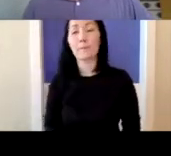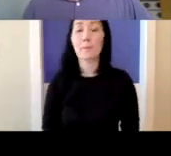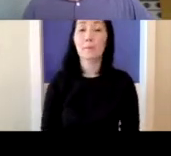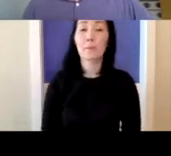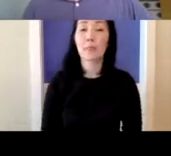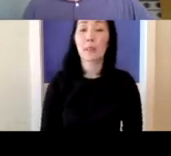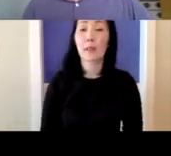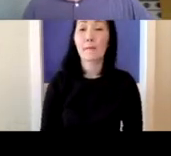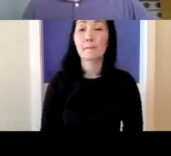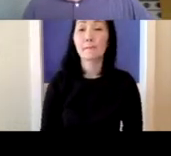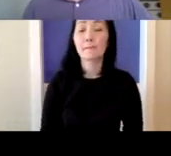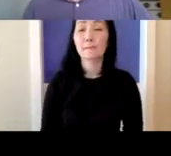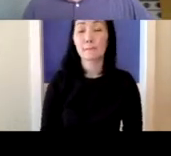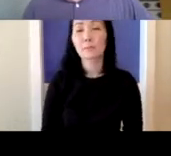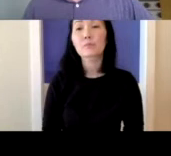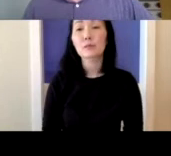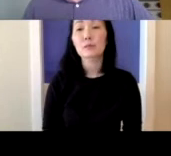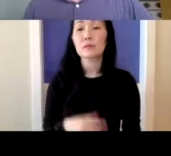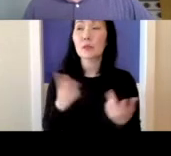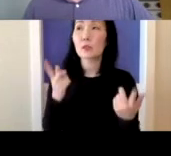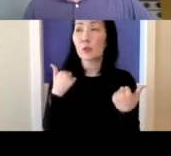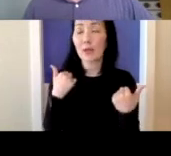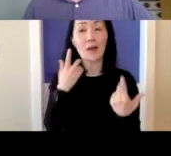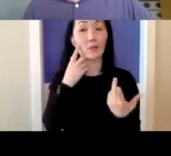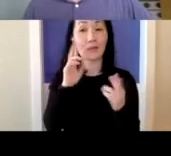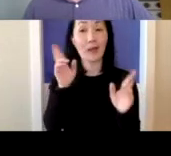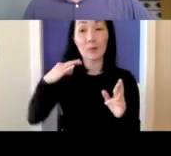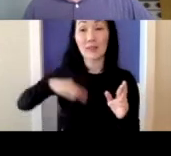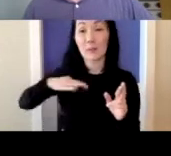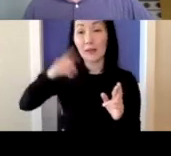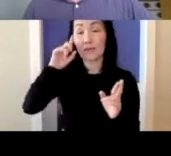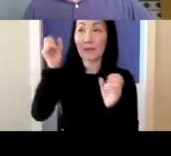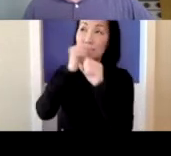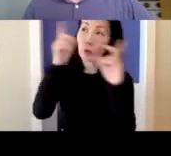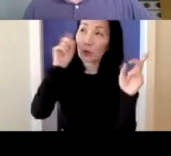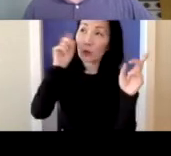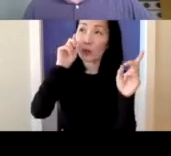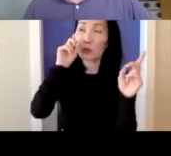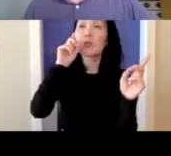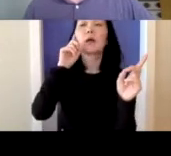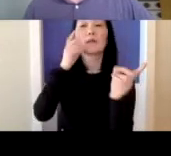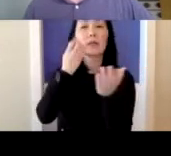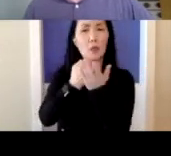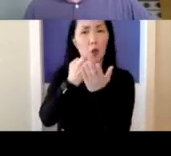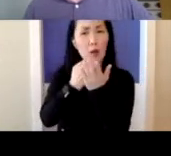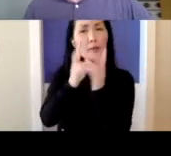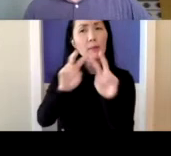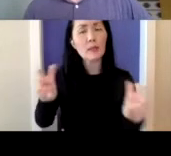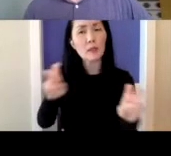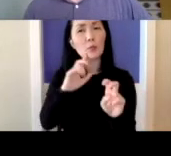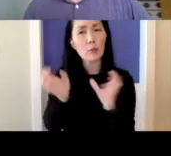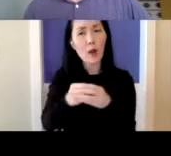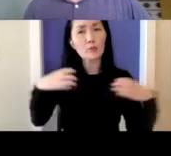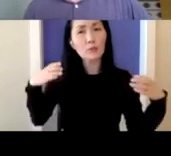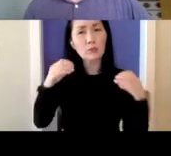That's hopefully a useful way of starting to think about the kind of economy we want to have that is prosperous and resilient and